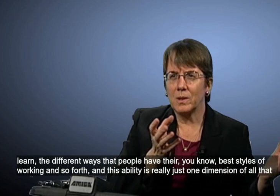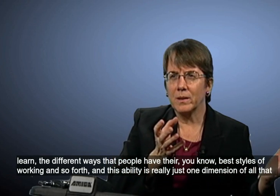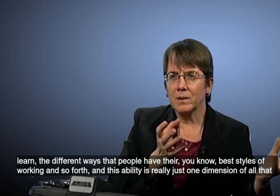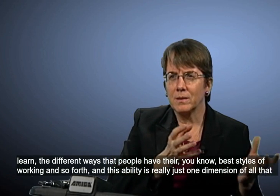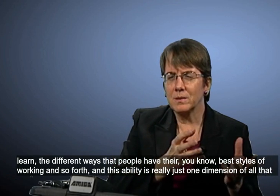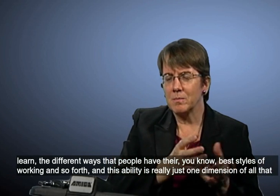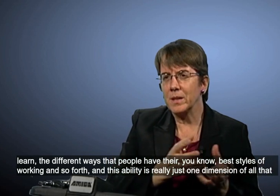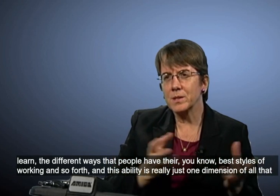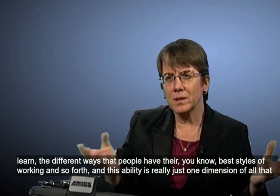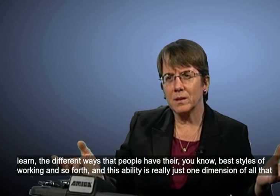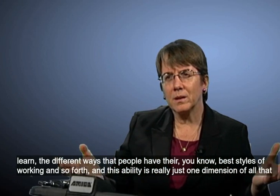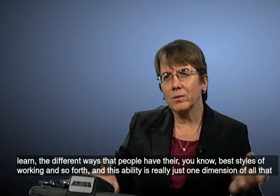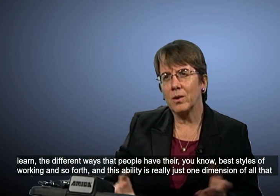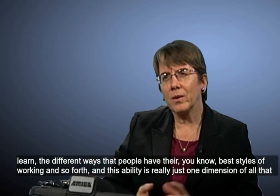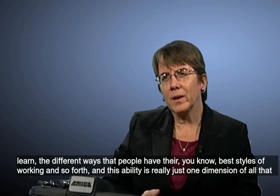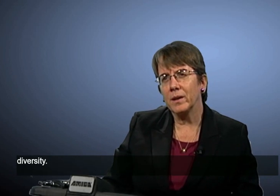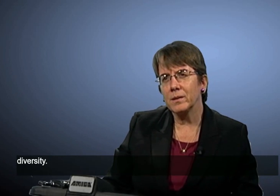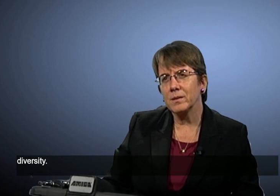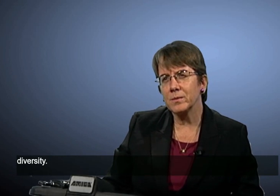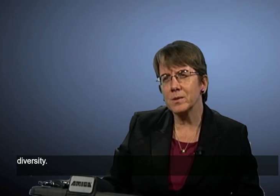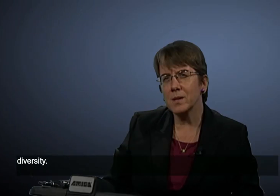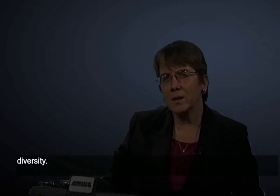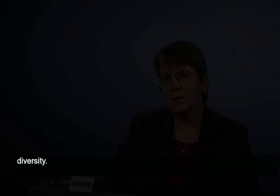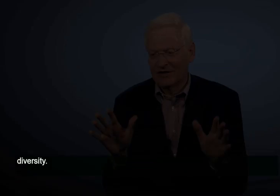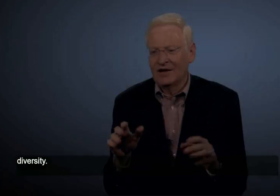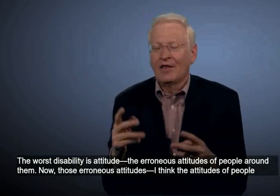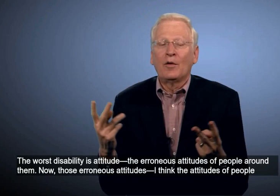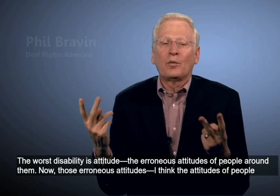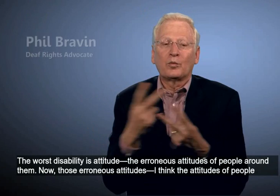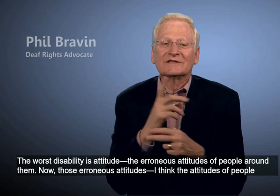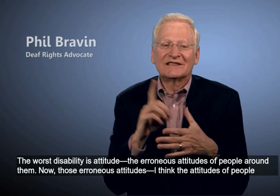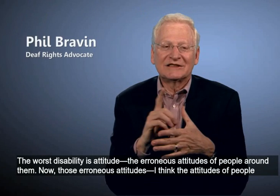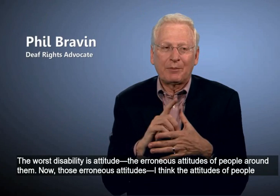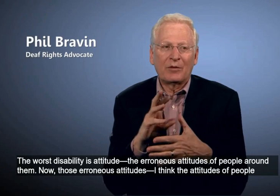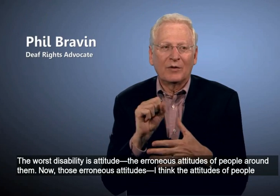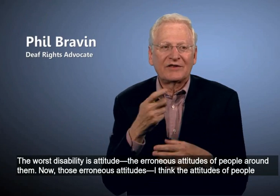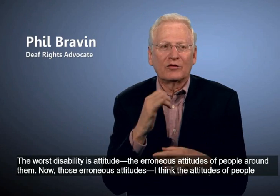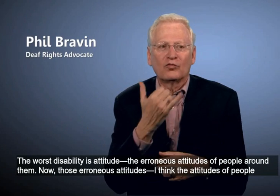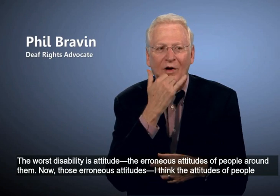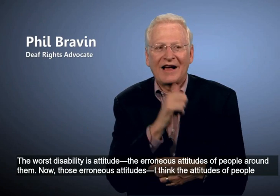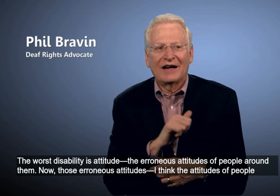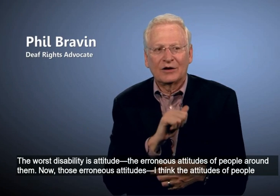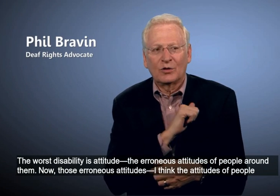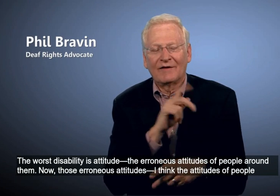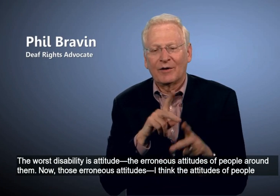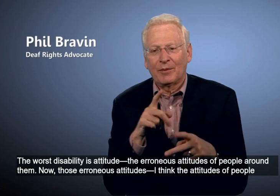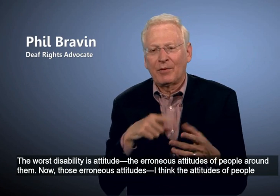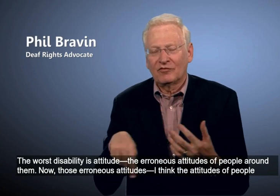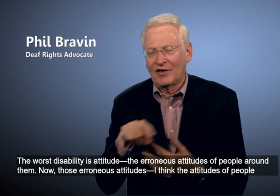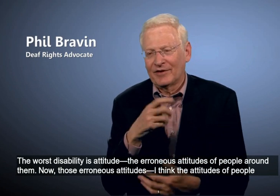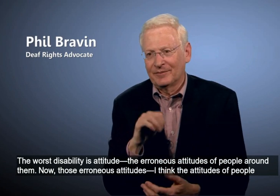one dimension of all that diversity. And the worst disability is attitude, the